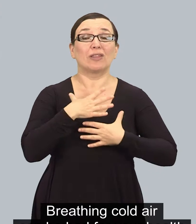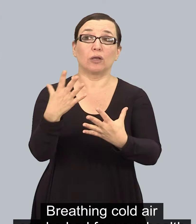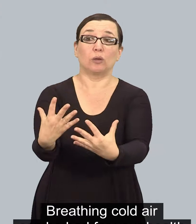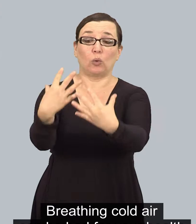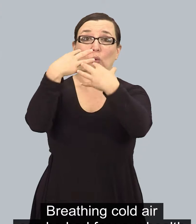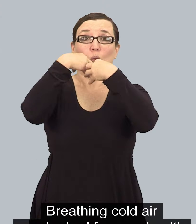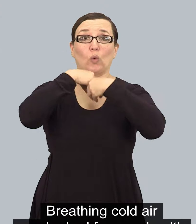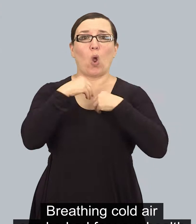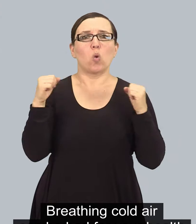health,